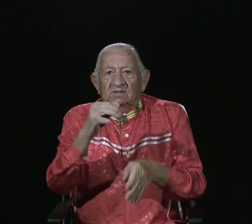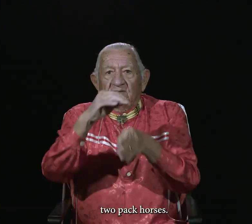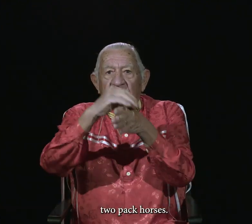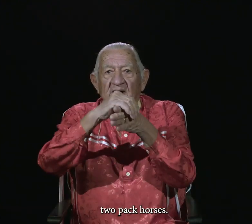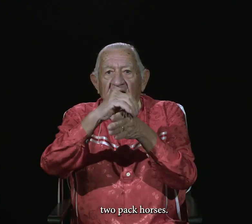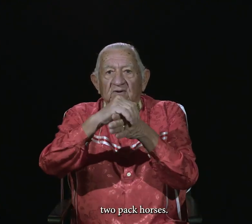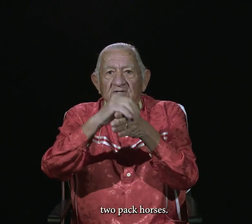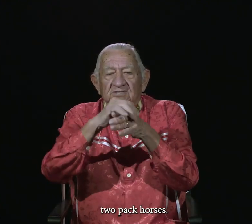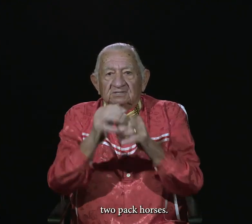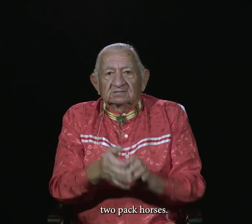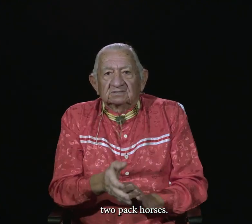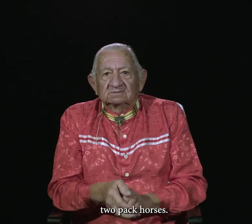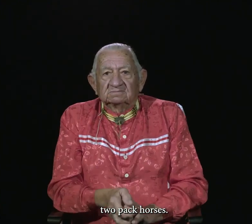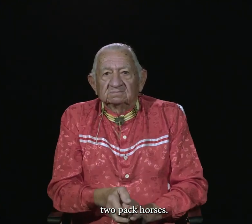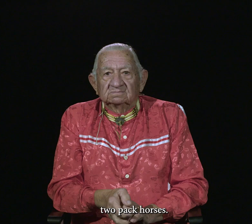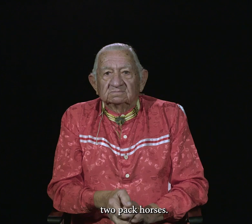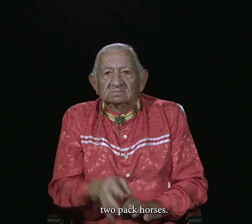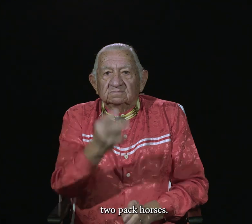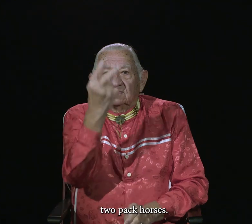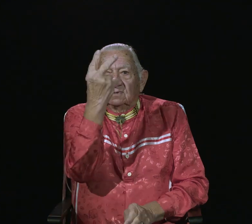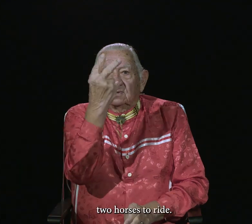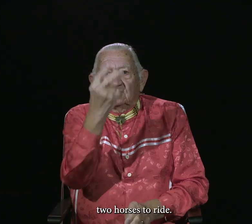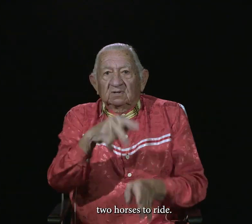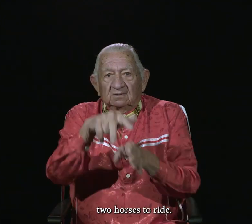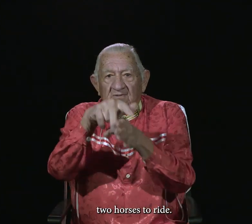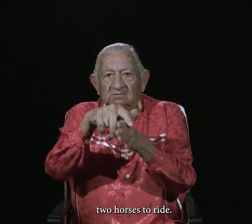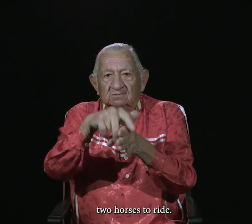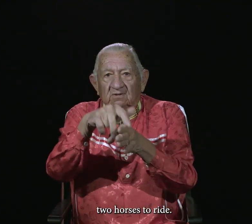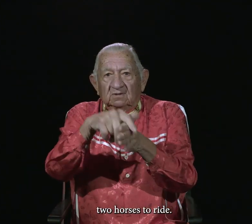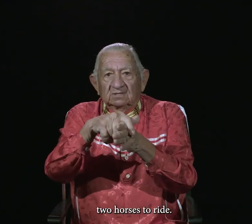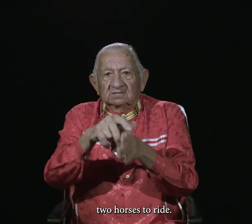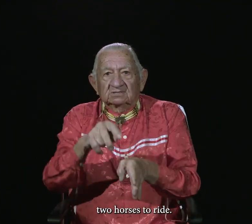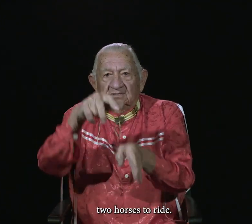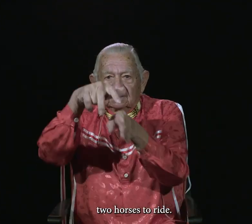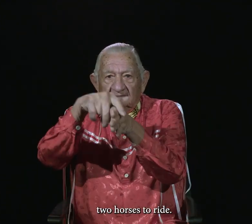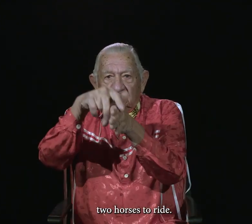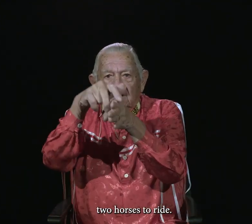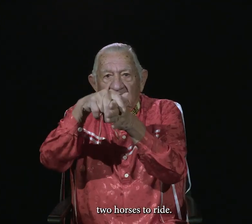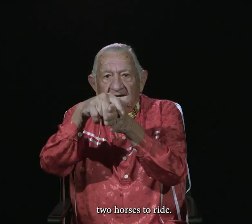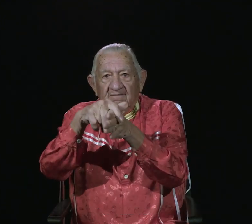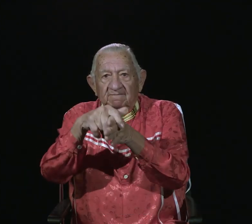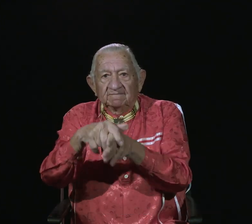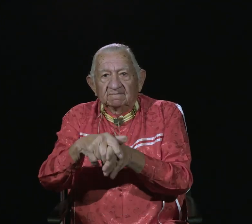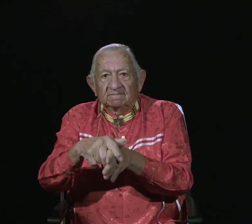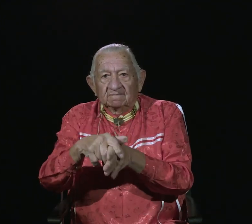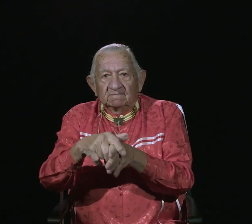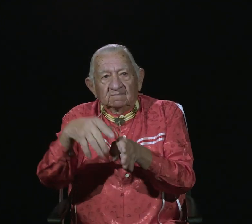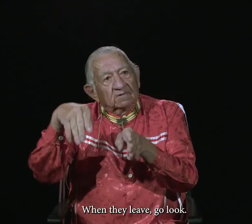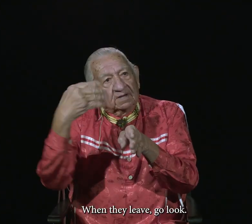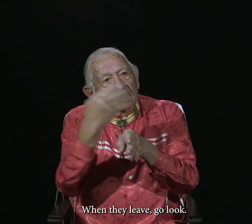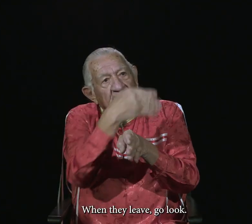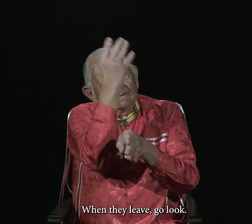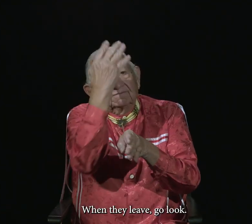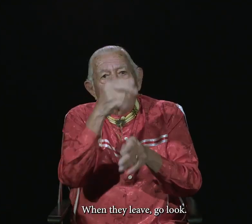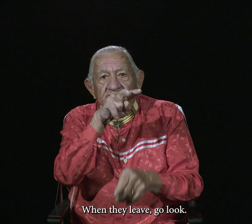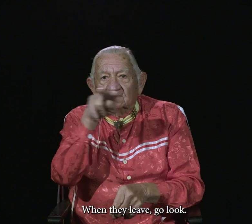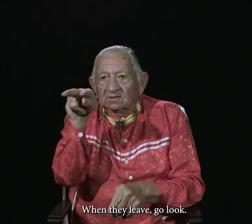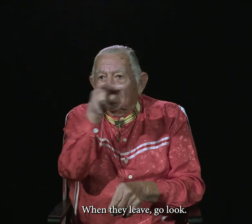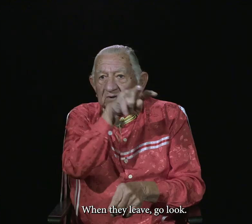2 pack horses, 2 horses to ride when they leave, go